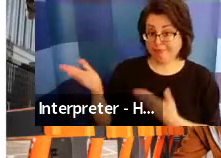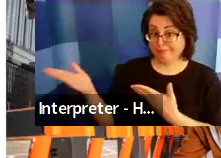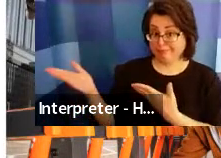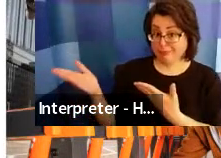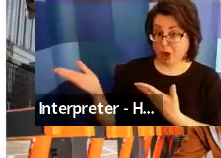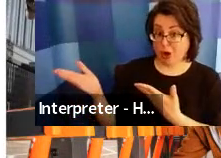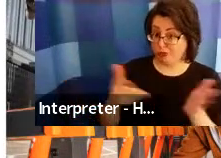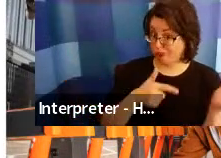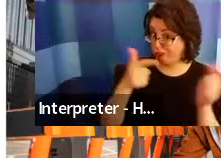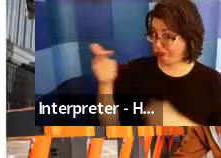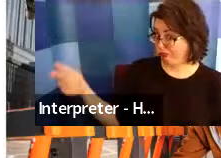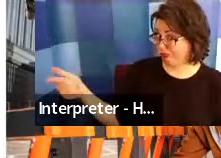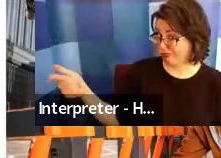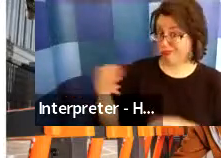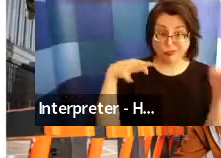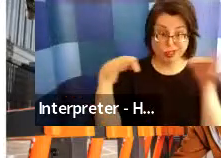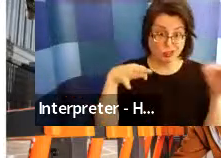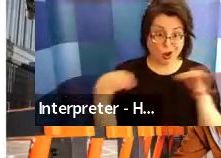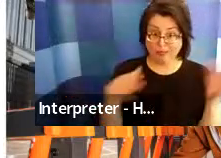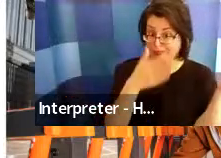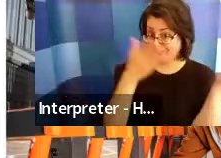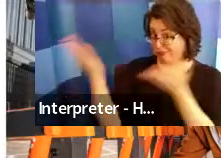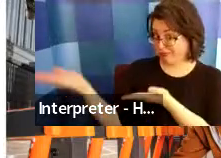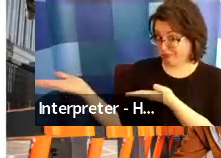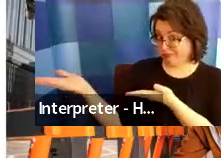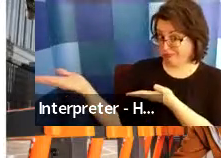Caroline to describe this slide.